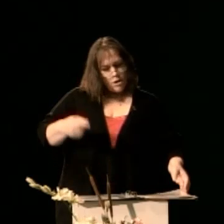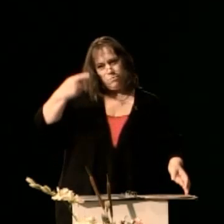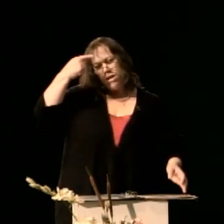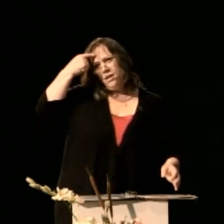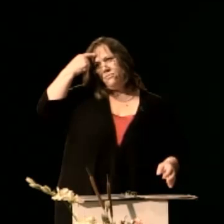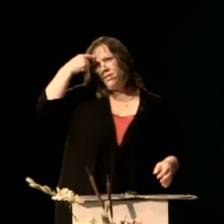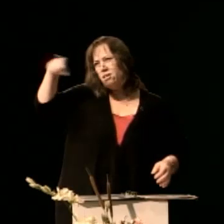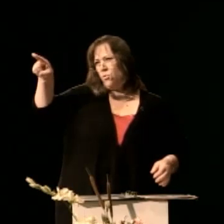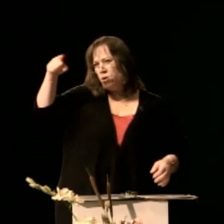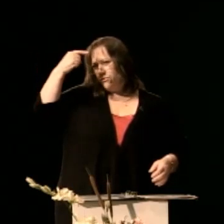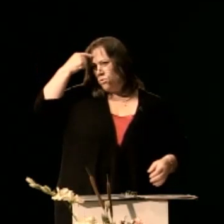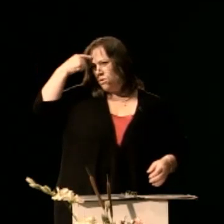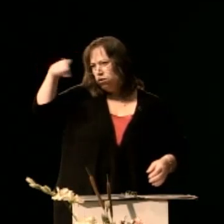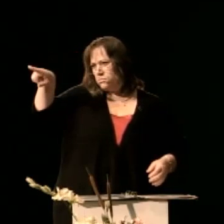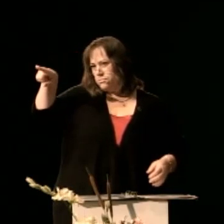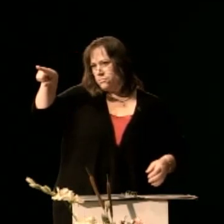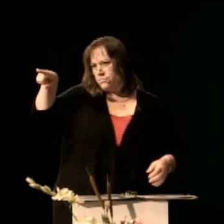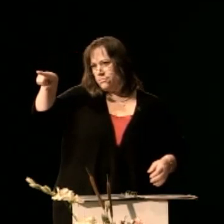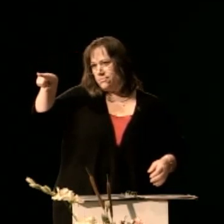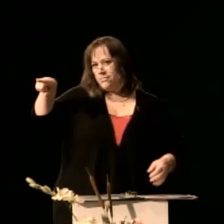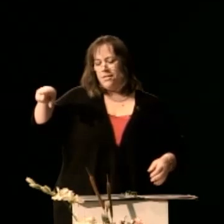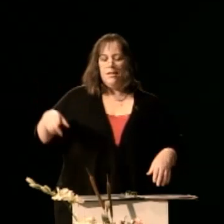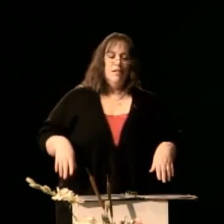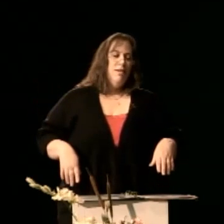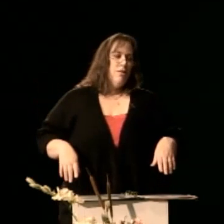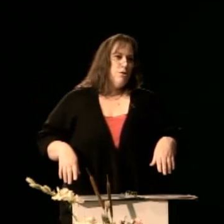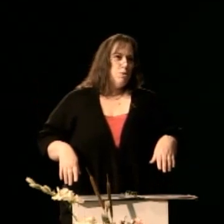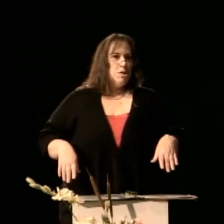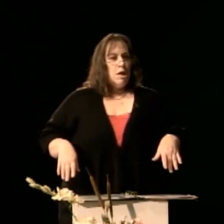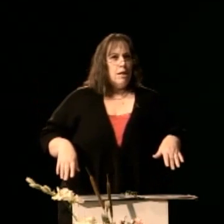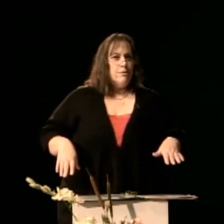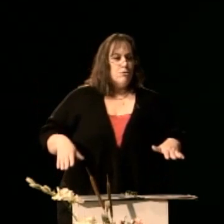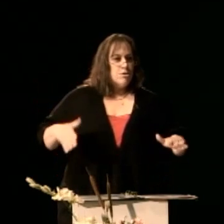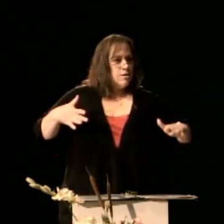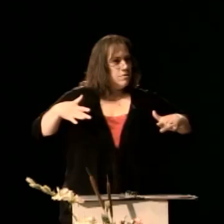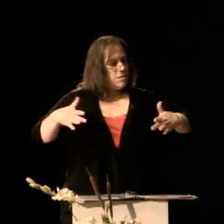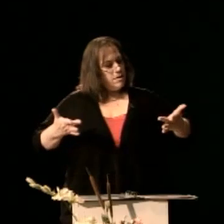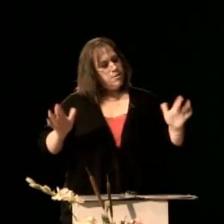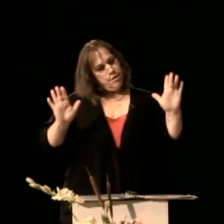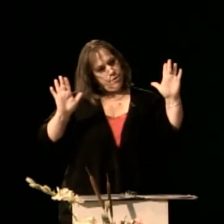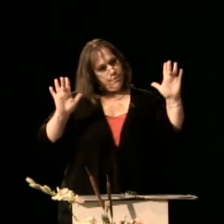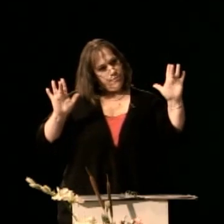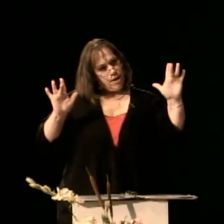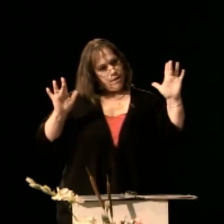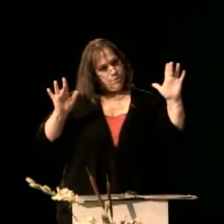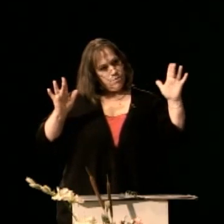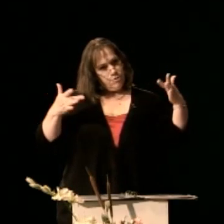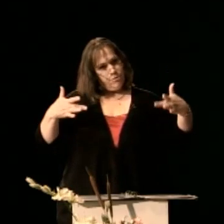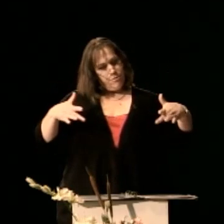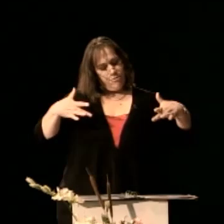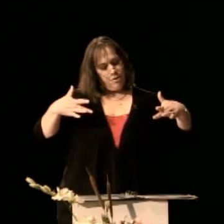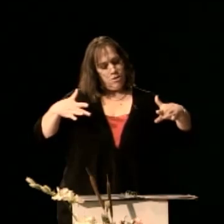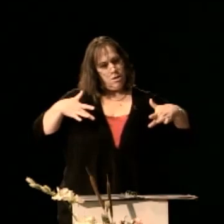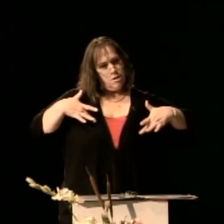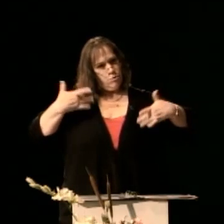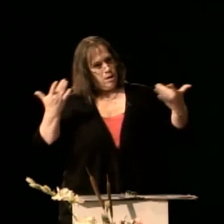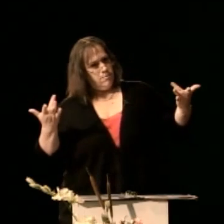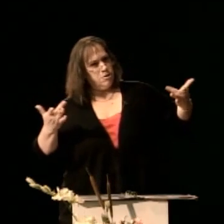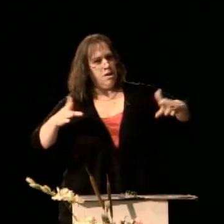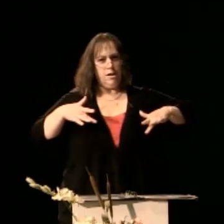Kind of like a what for. This one's kind of interesting. It's kind of, take your fives or your fingers in and you bring it up. It's kind of like, what's